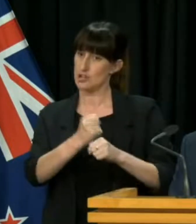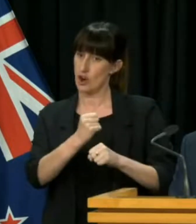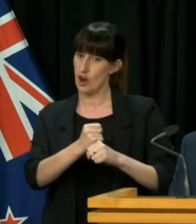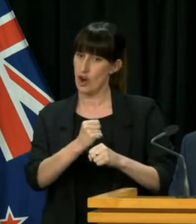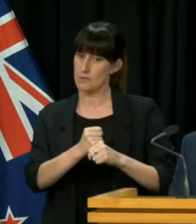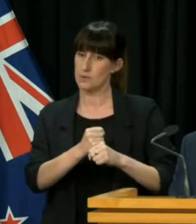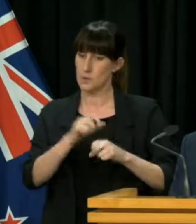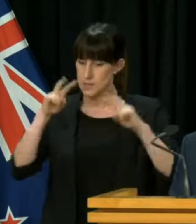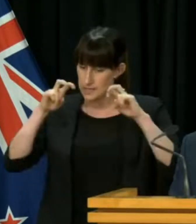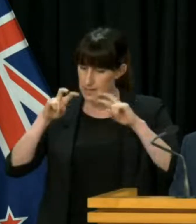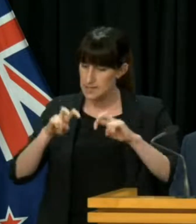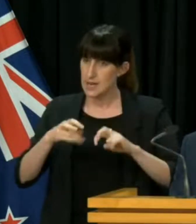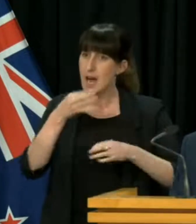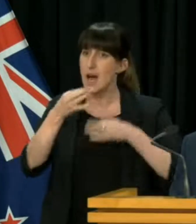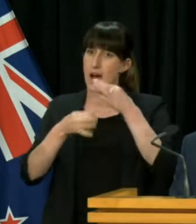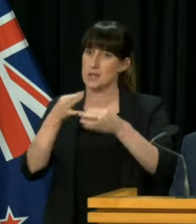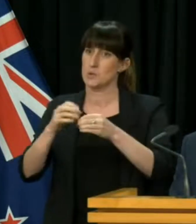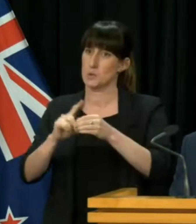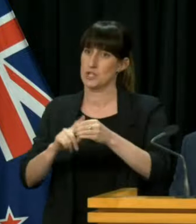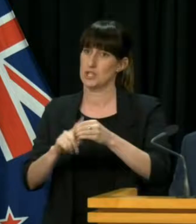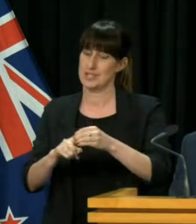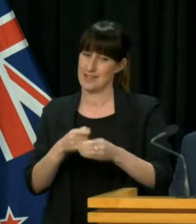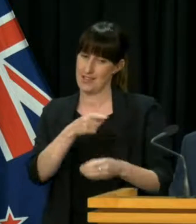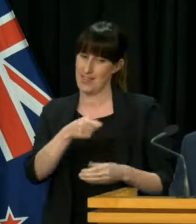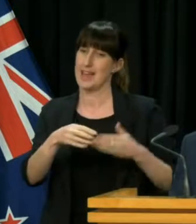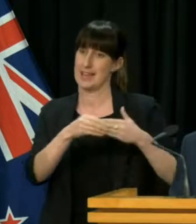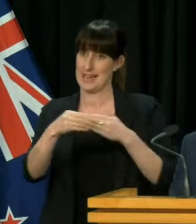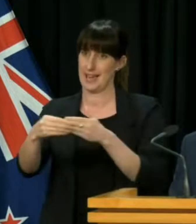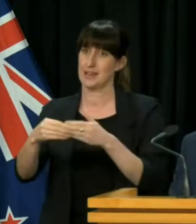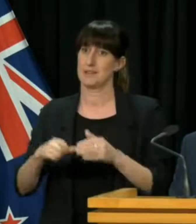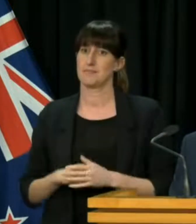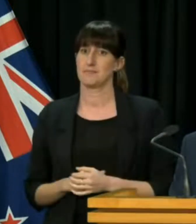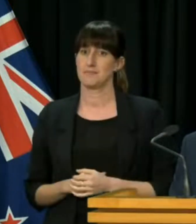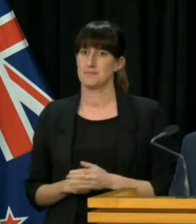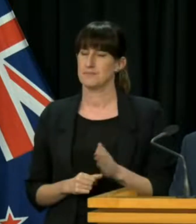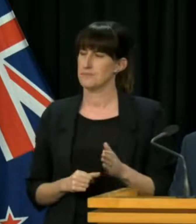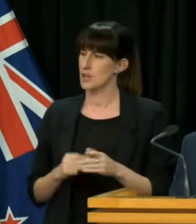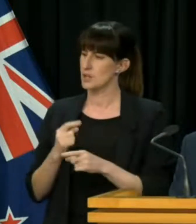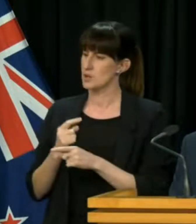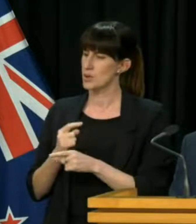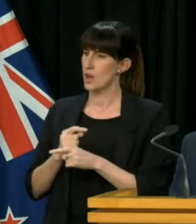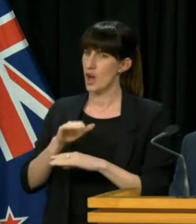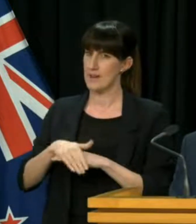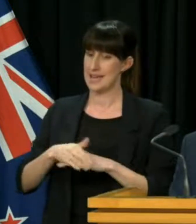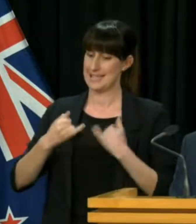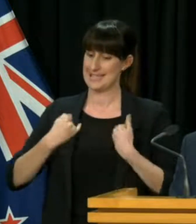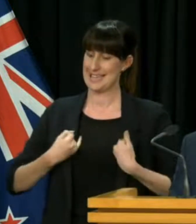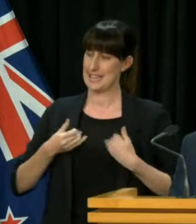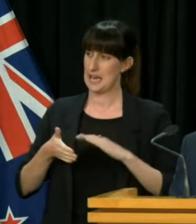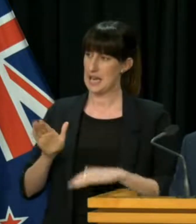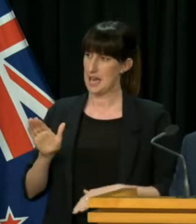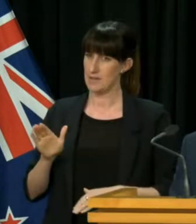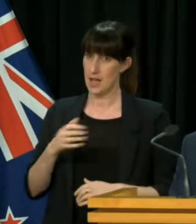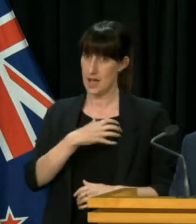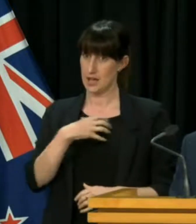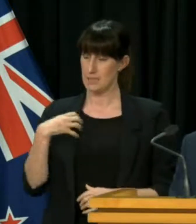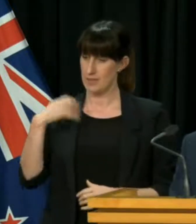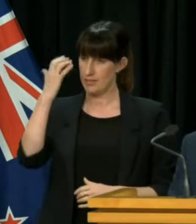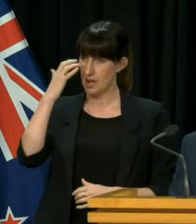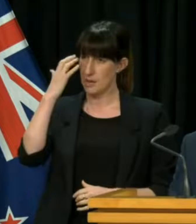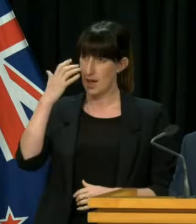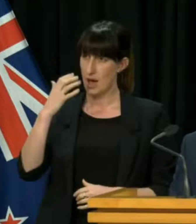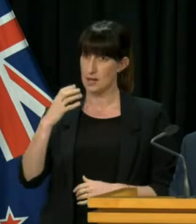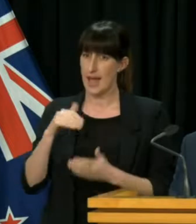be answered, that they play a role in leading the charge on that. Sick leave. Did the government consider subsidising business during that